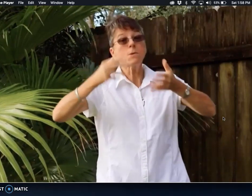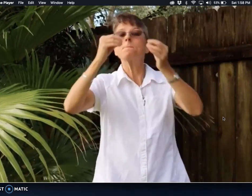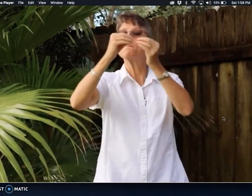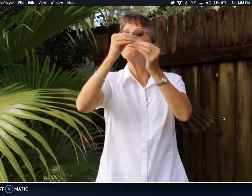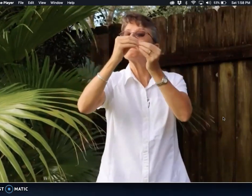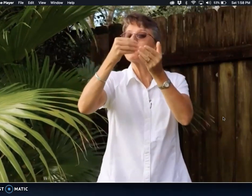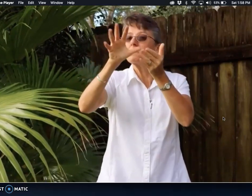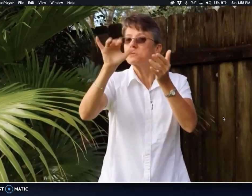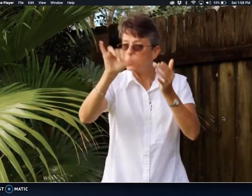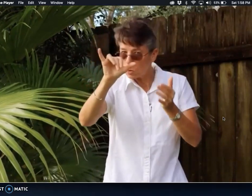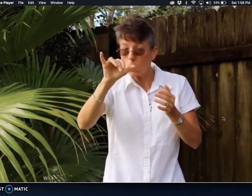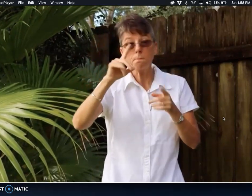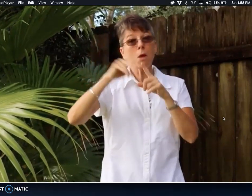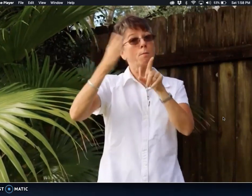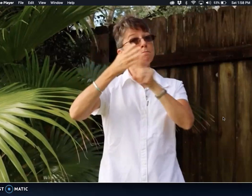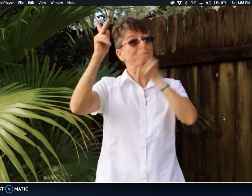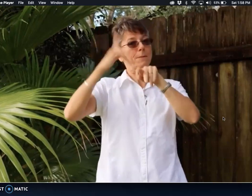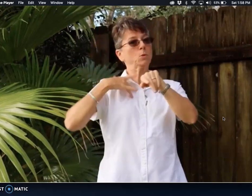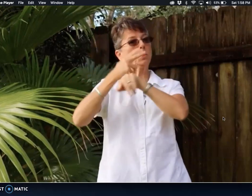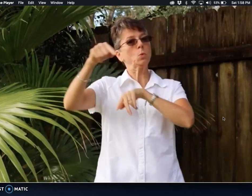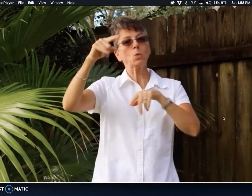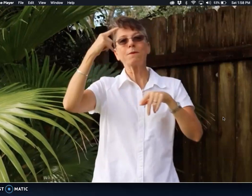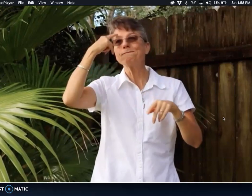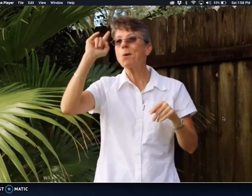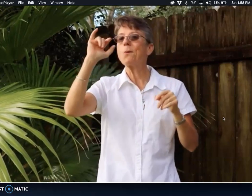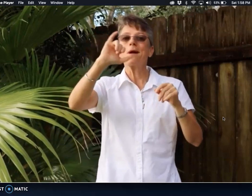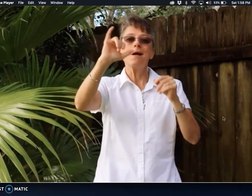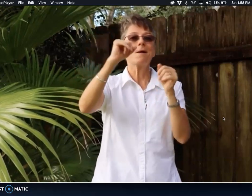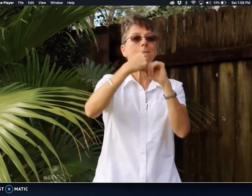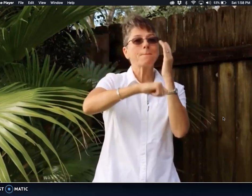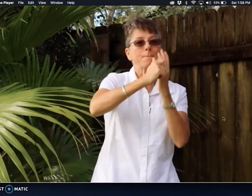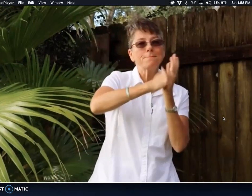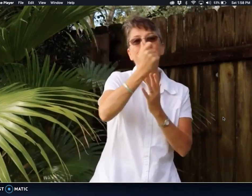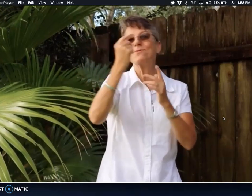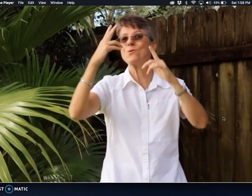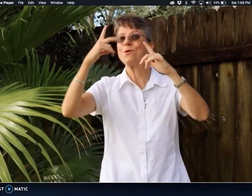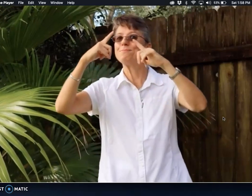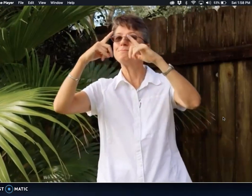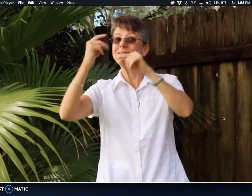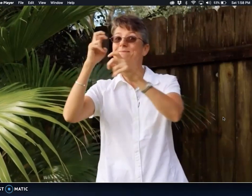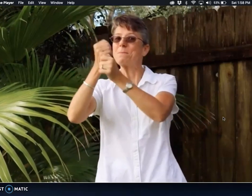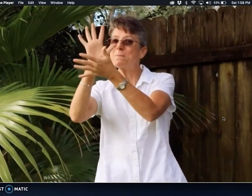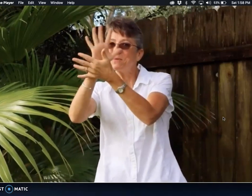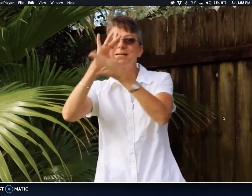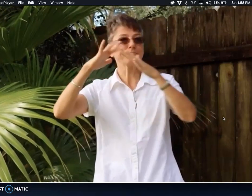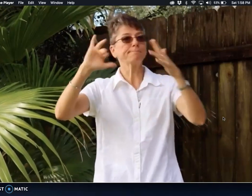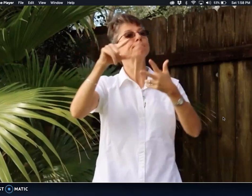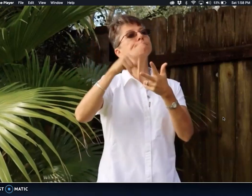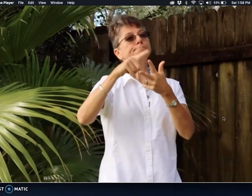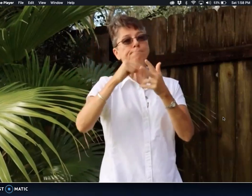The full frame is typically a little bit heavier and more expensive, but that's what professionals tend to use. Especially people in